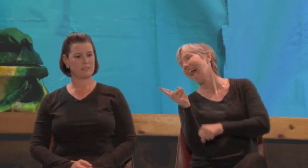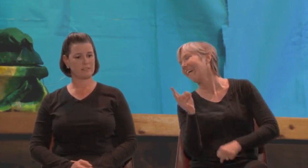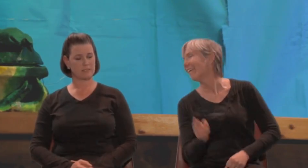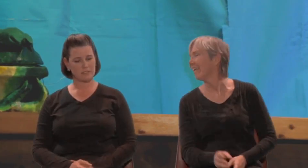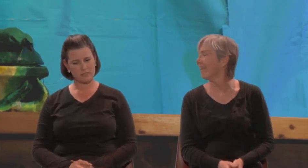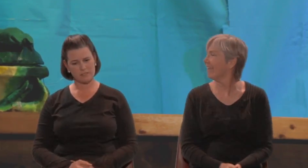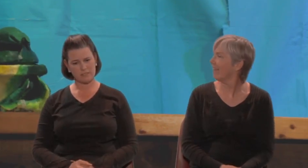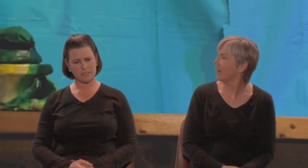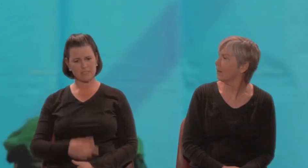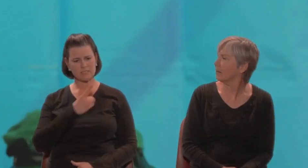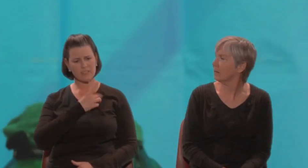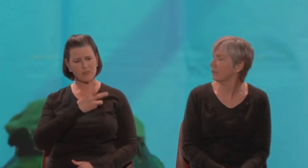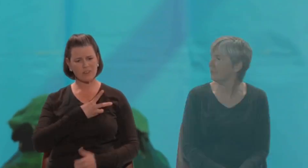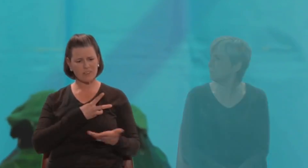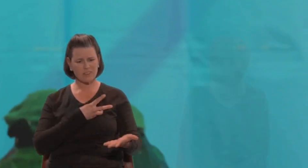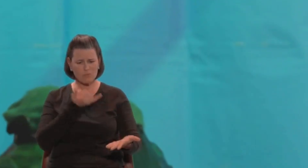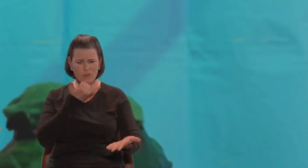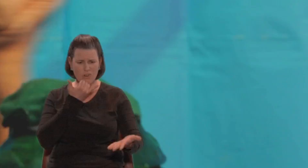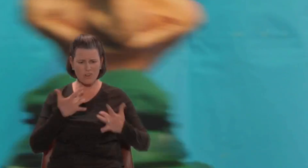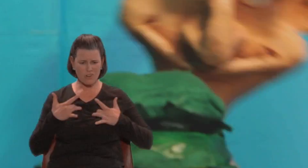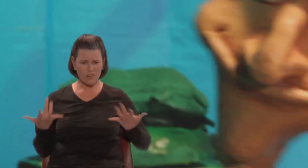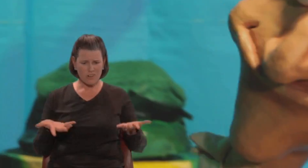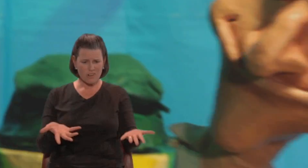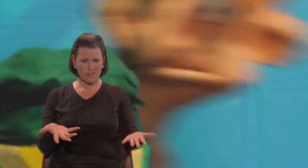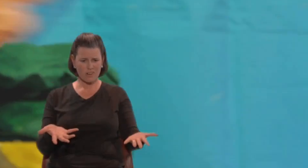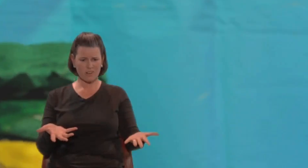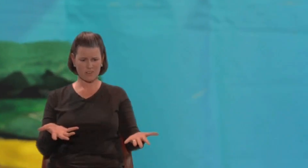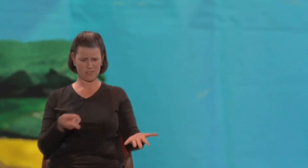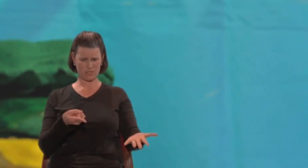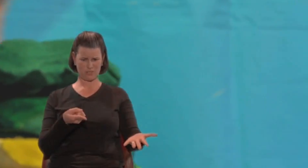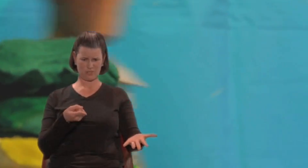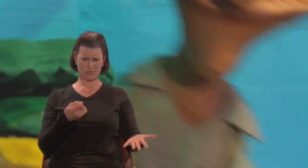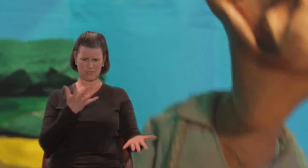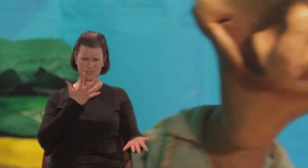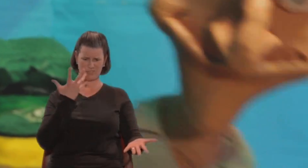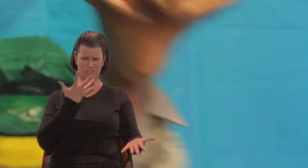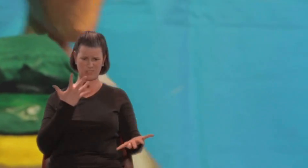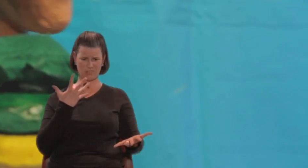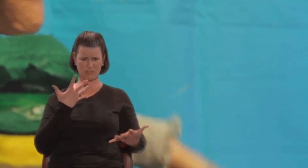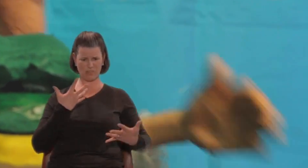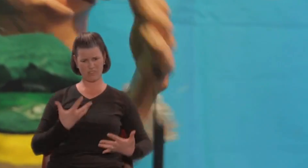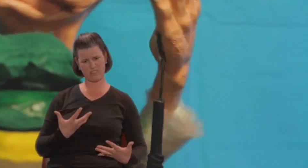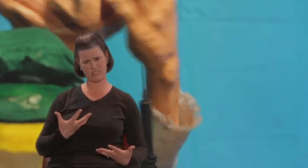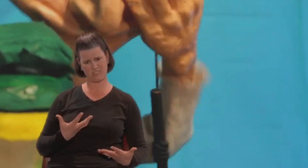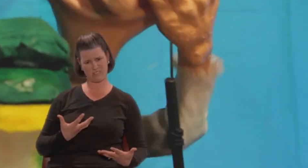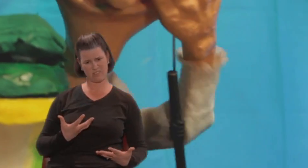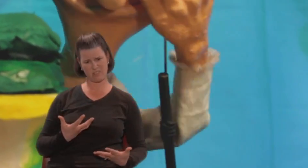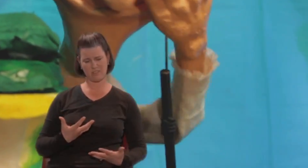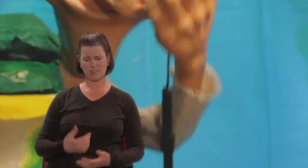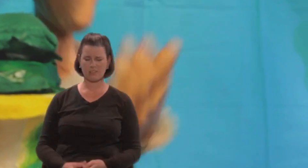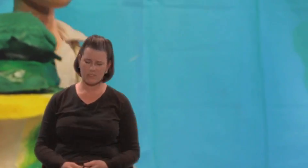Daniel Webster, what happened to you? You appear to look mighty baggy somehow. Oh, this